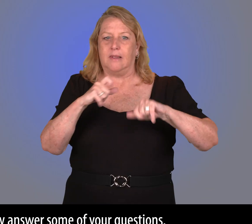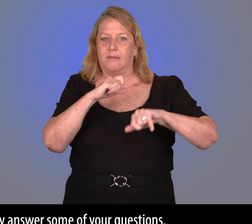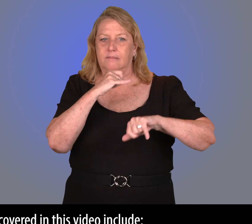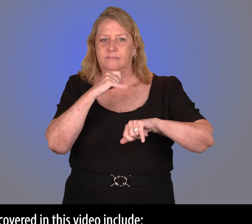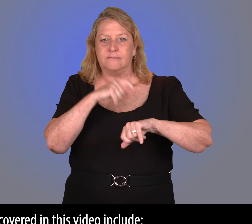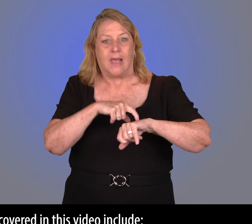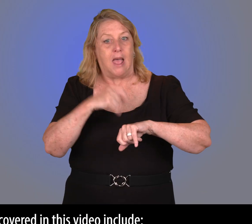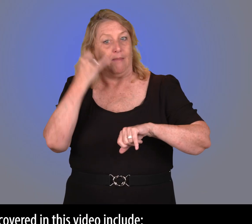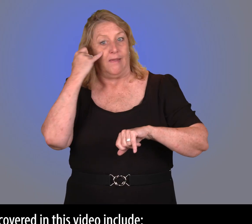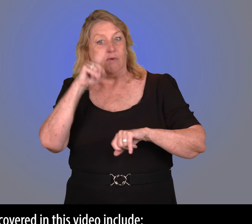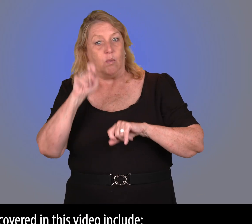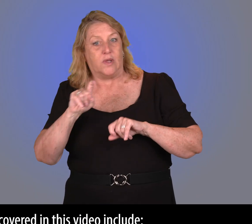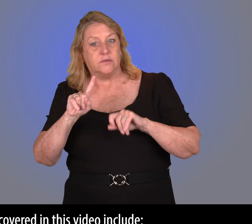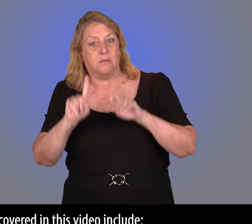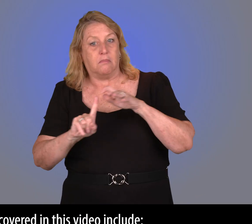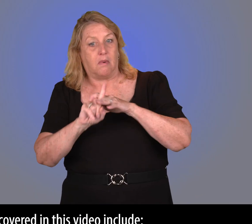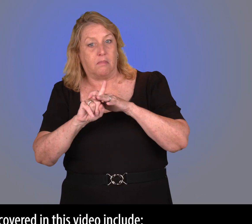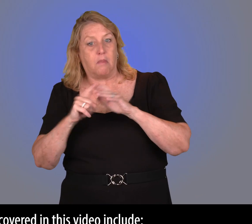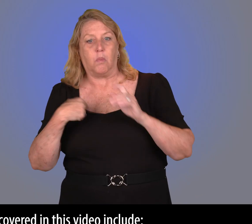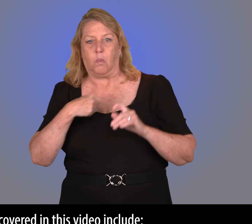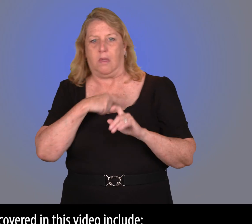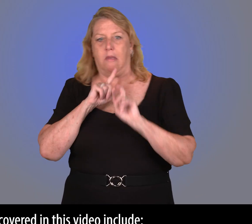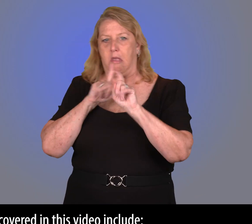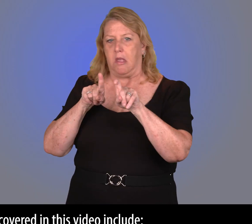The topics covered in this video include